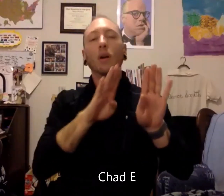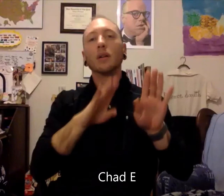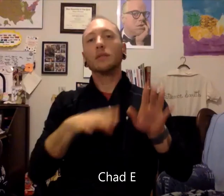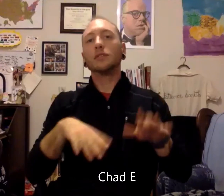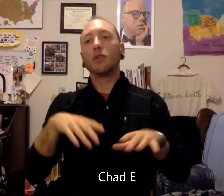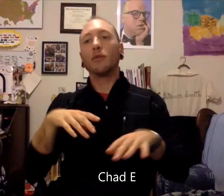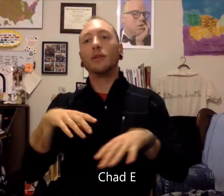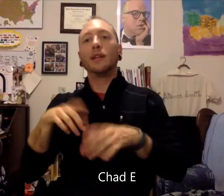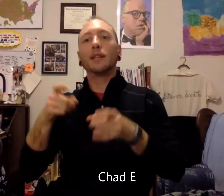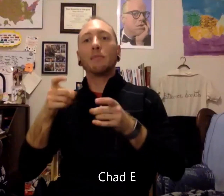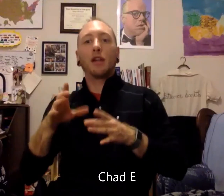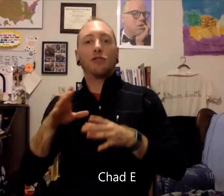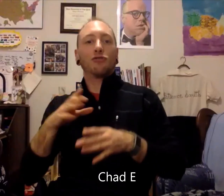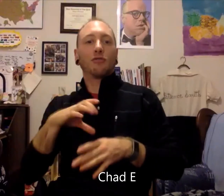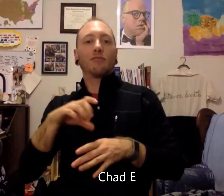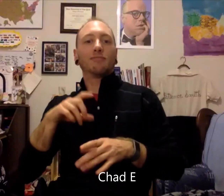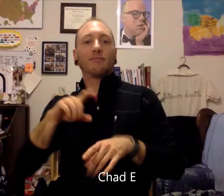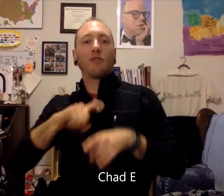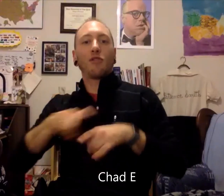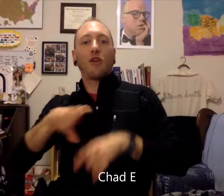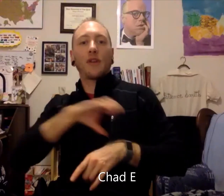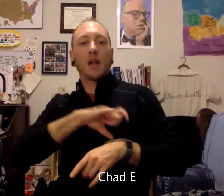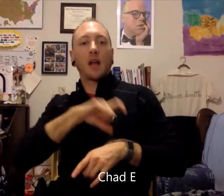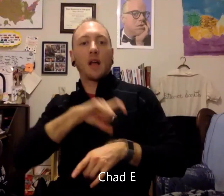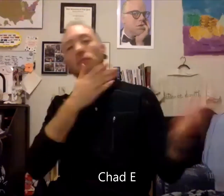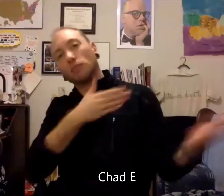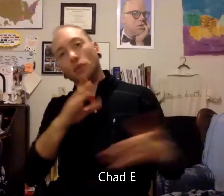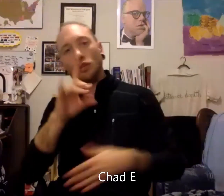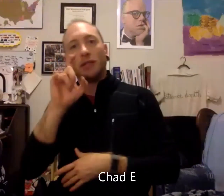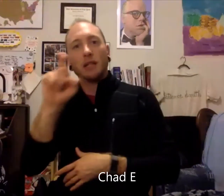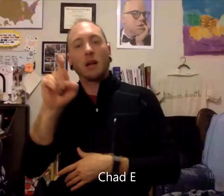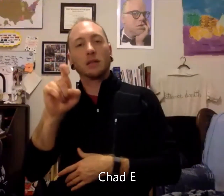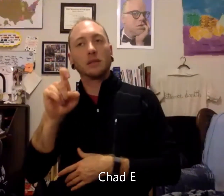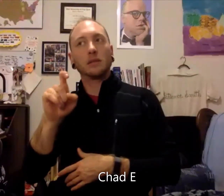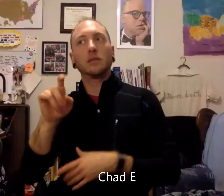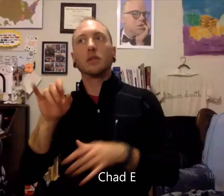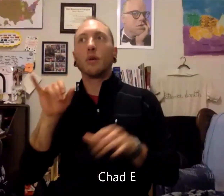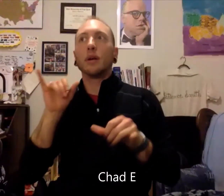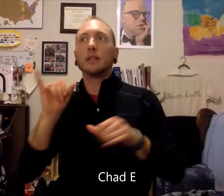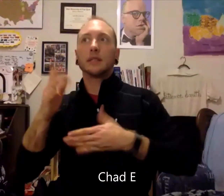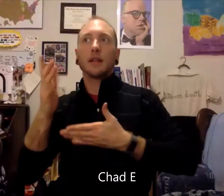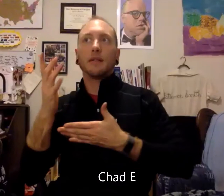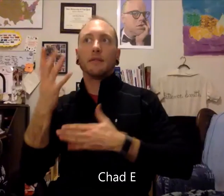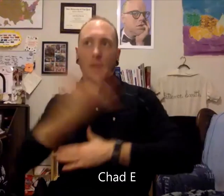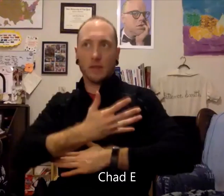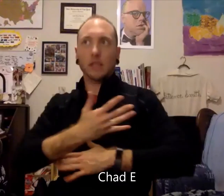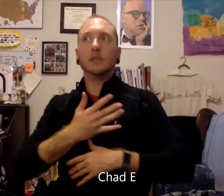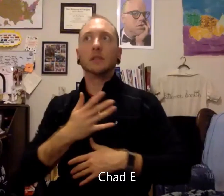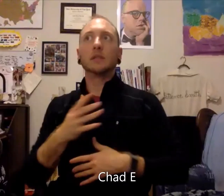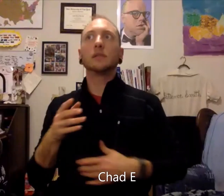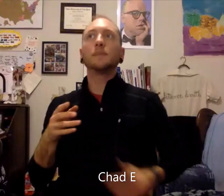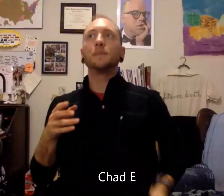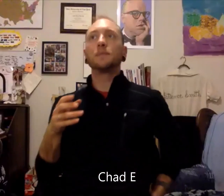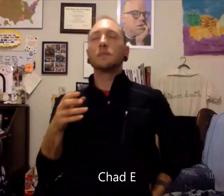And in detox, it kept me 5 days. And during that 5 days, I had this, made a plan. I was going to